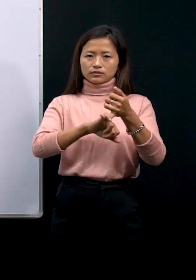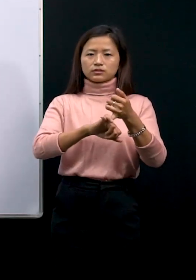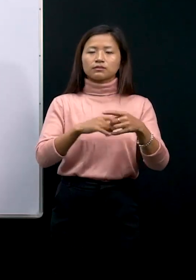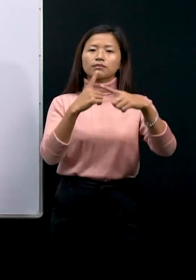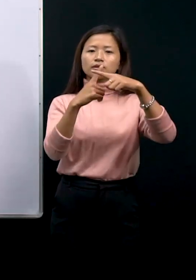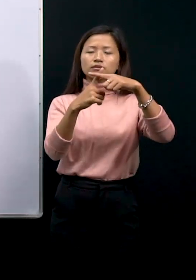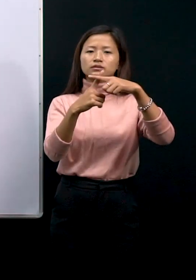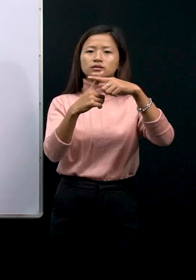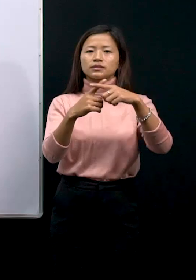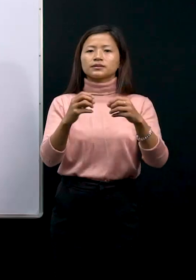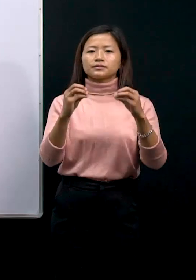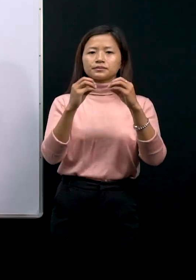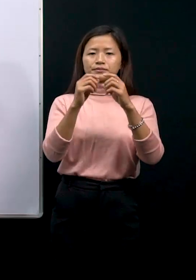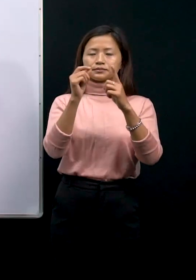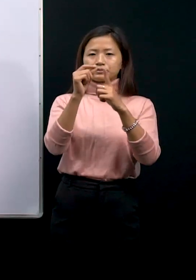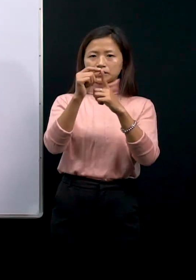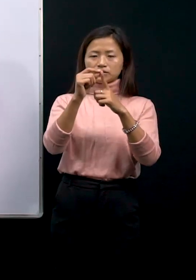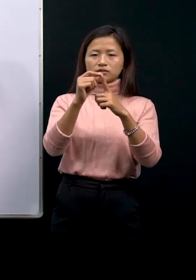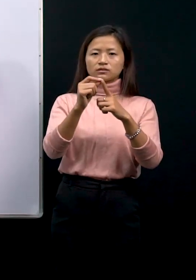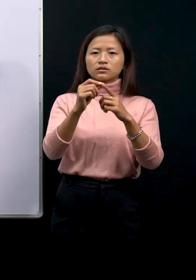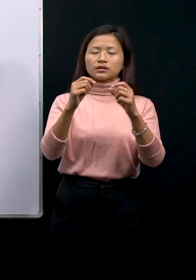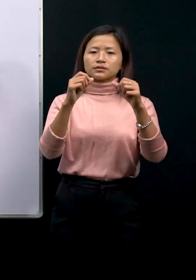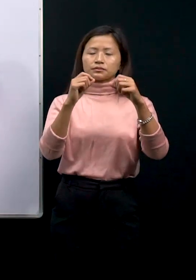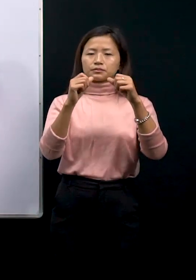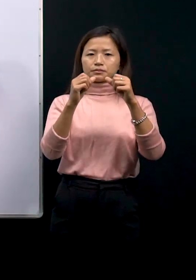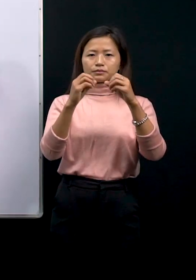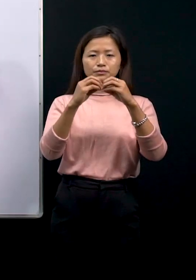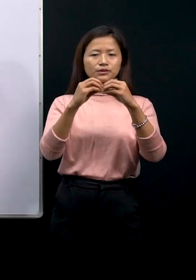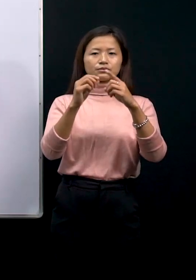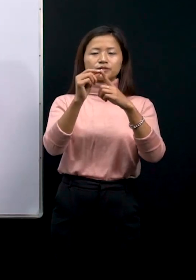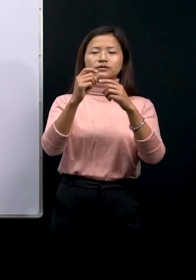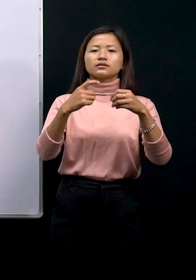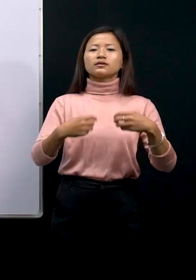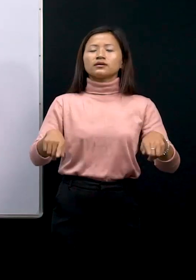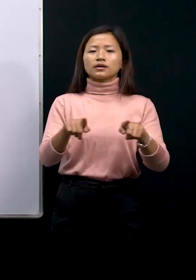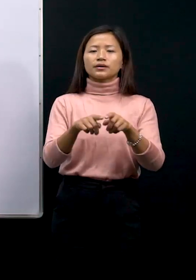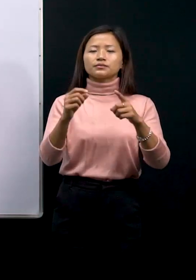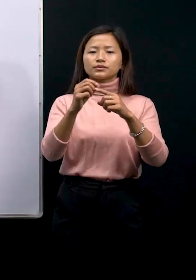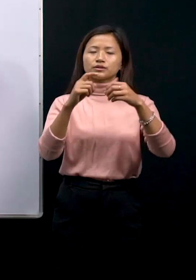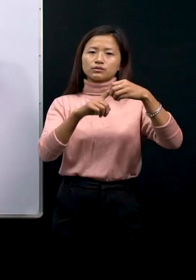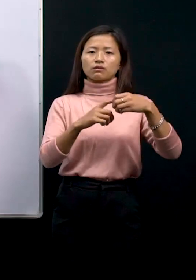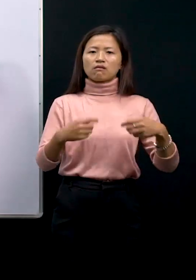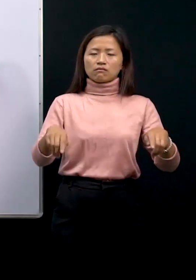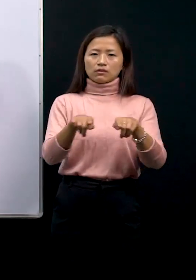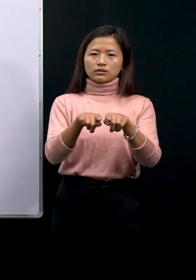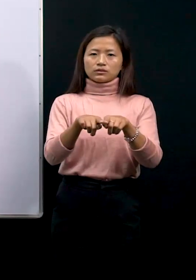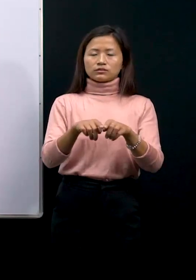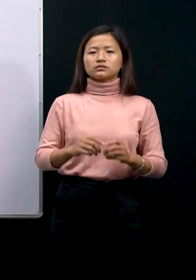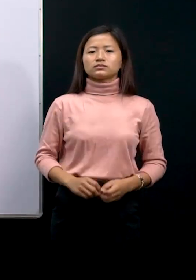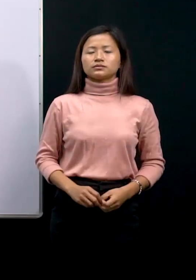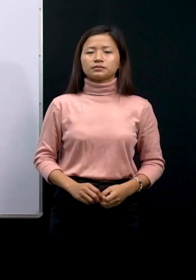AS plus BP. In BP and BQ are equal, isn't it? Tangents. So in place of BP, what we can write?